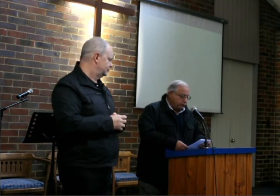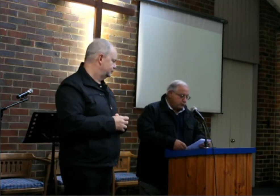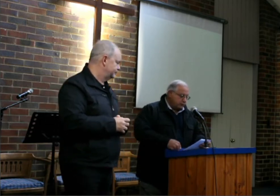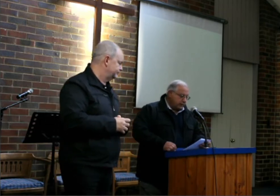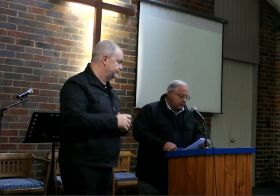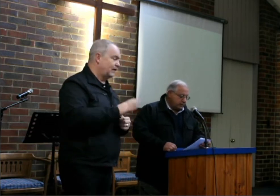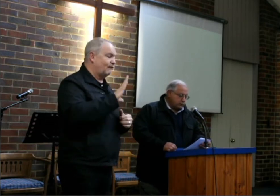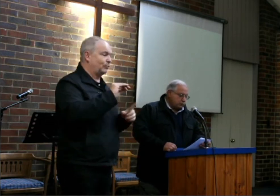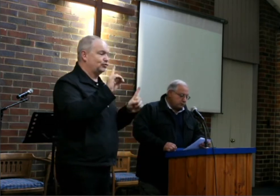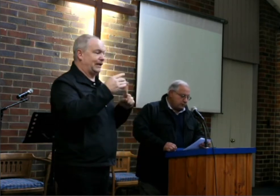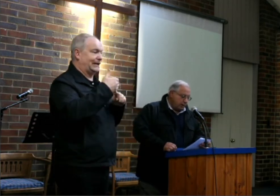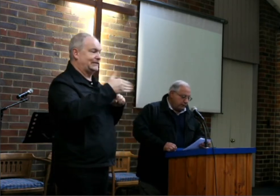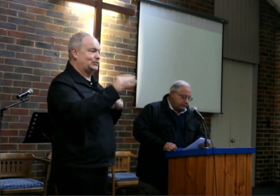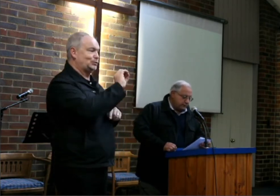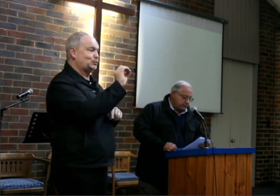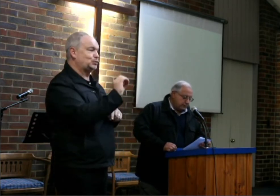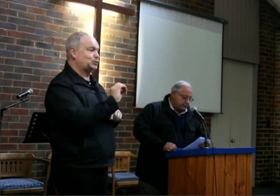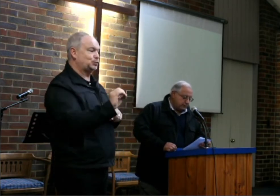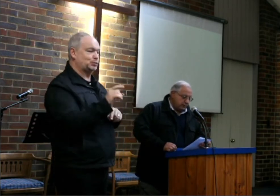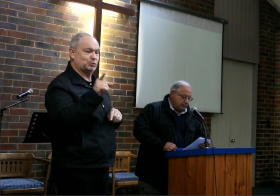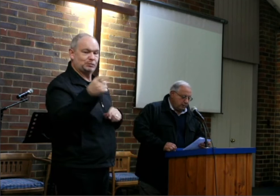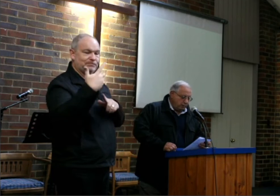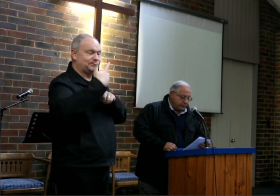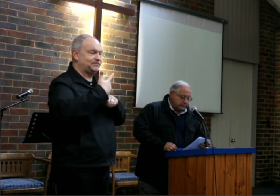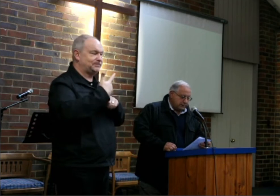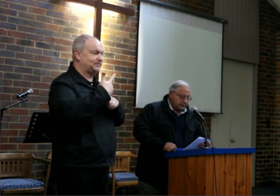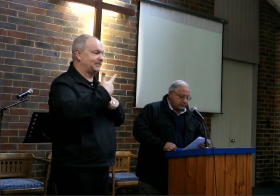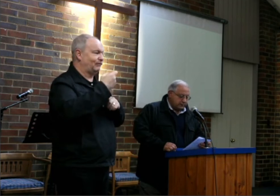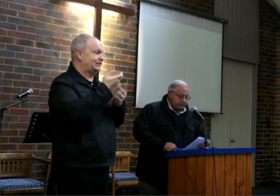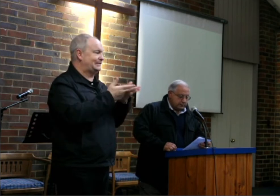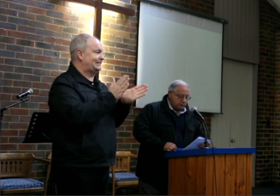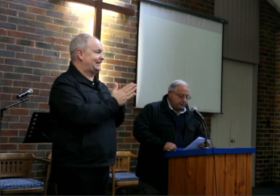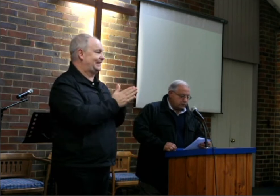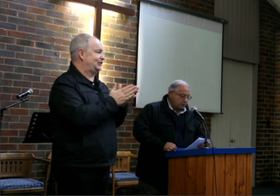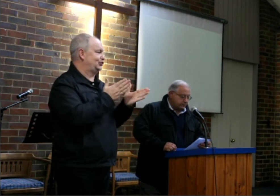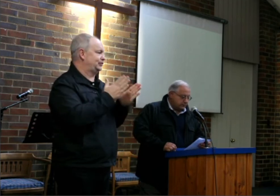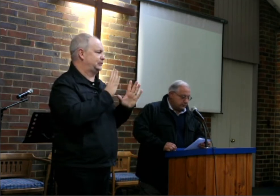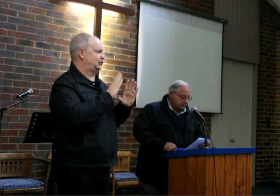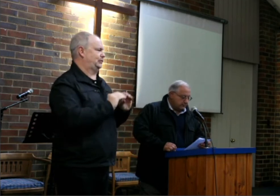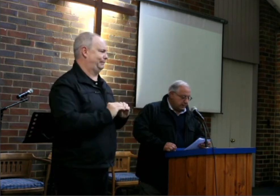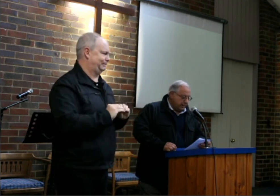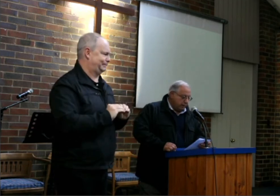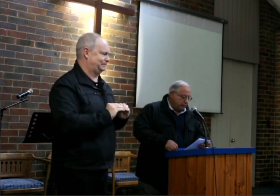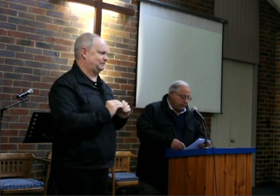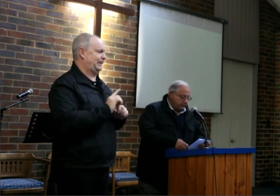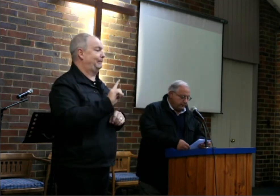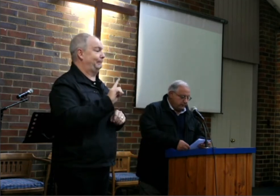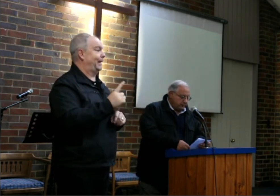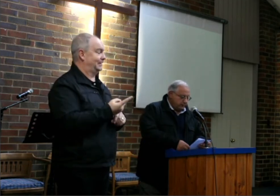Okay, from today, the Zoom live streaming of the Sunday service will be stopped.